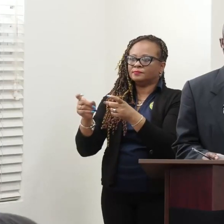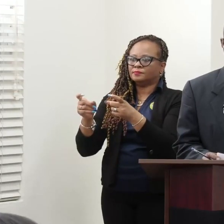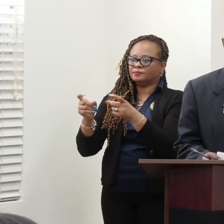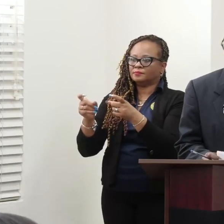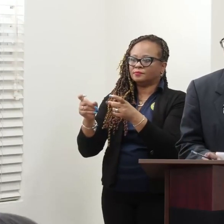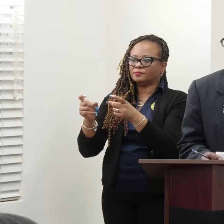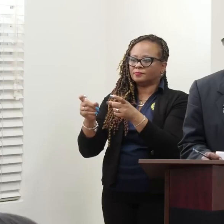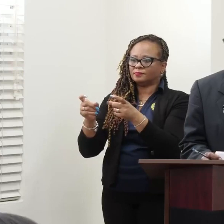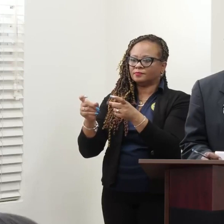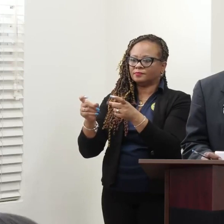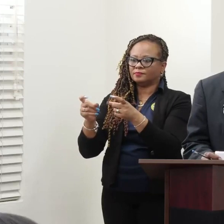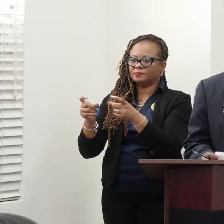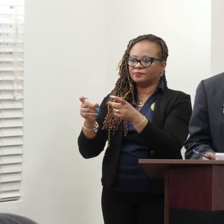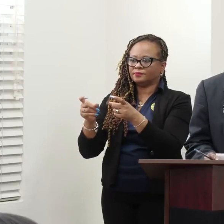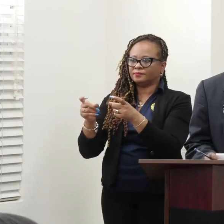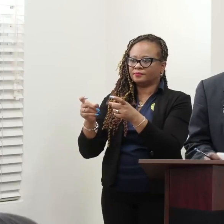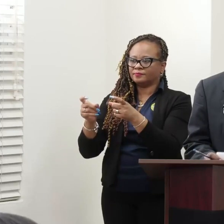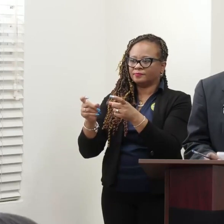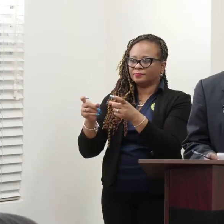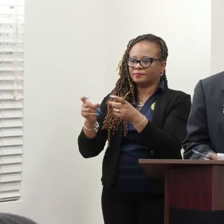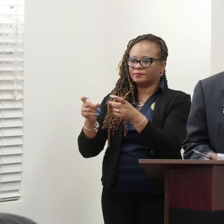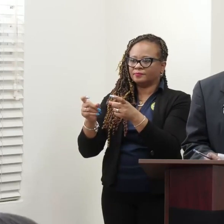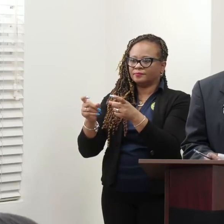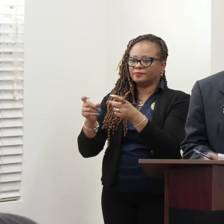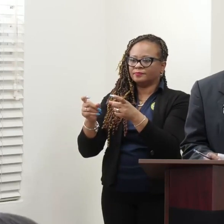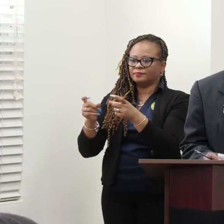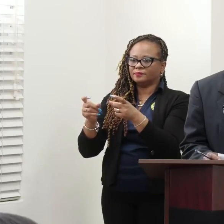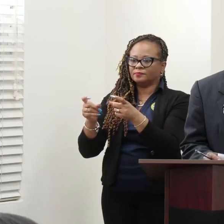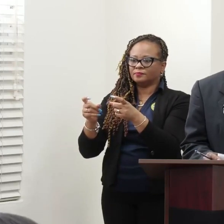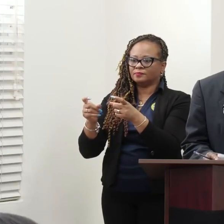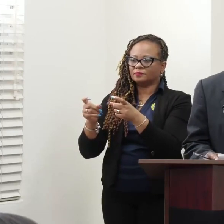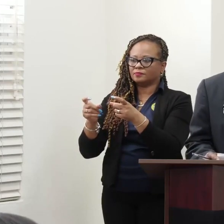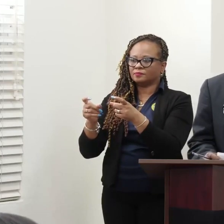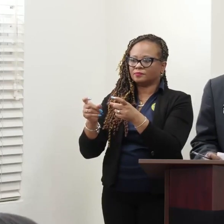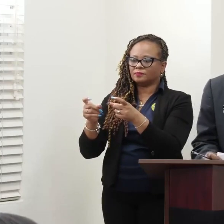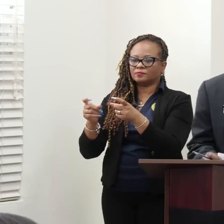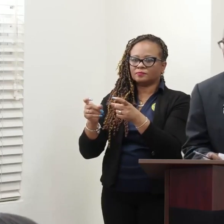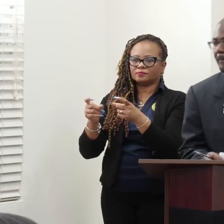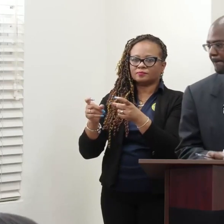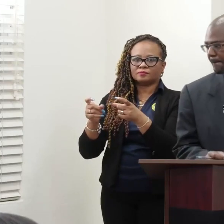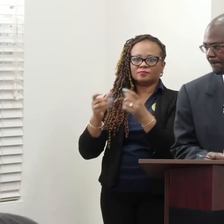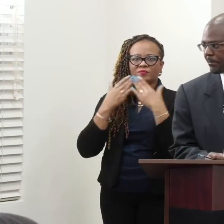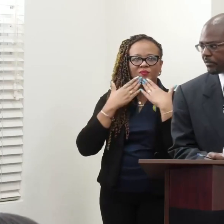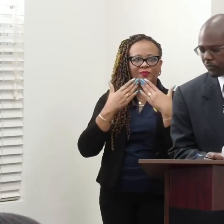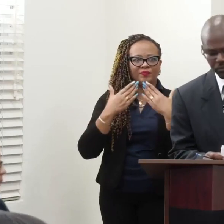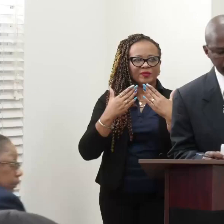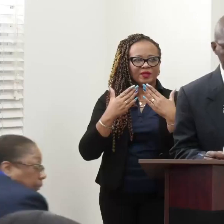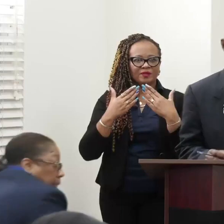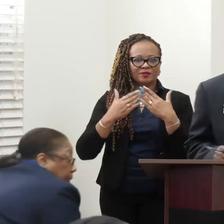up, cyclone get up vini, you pas besoin de dehors, même, you pas besoin dehors.